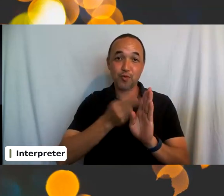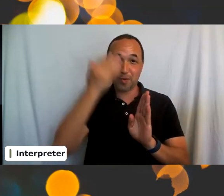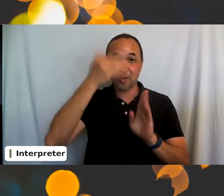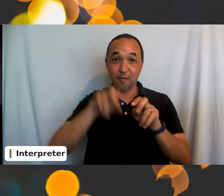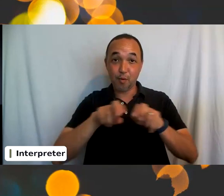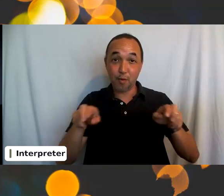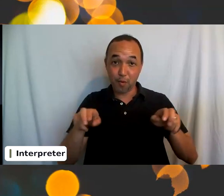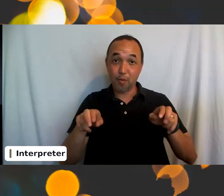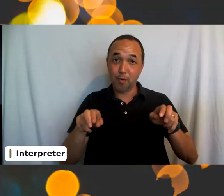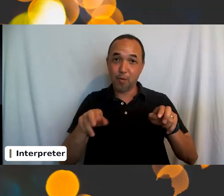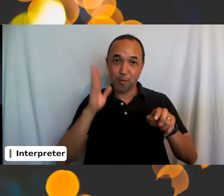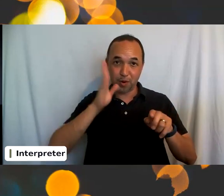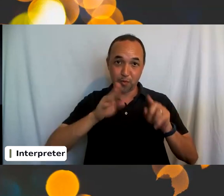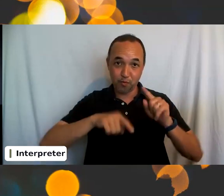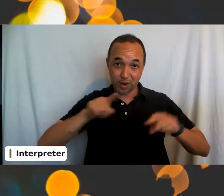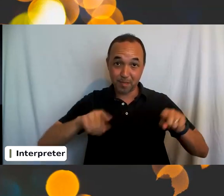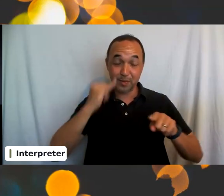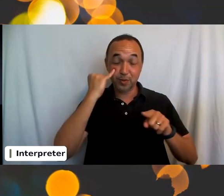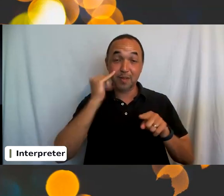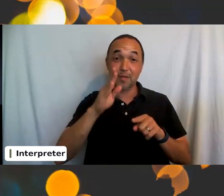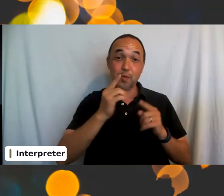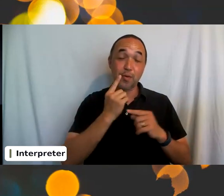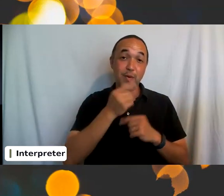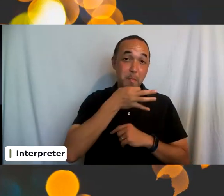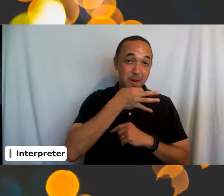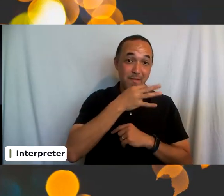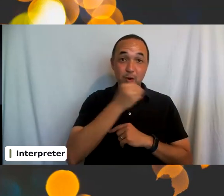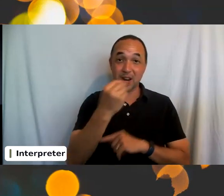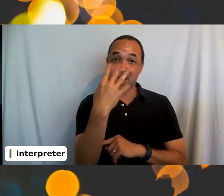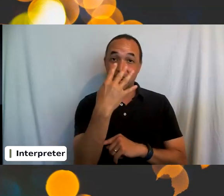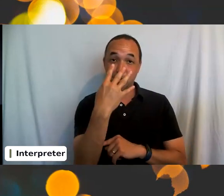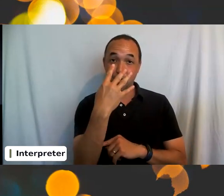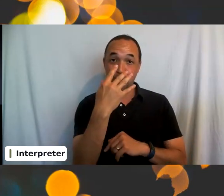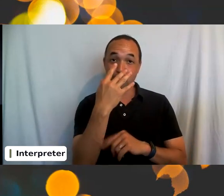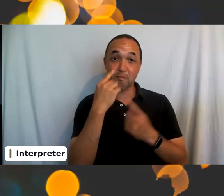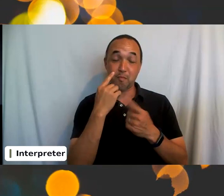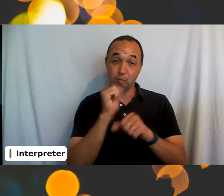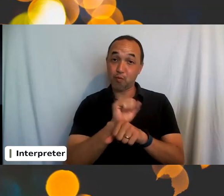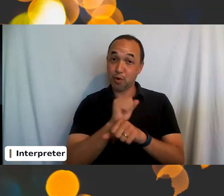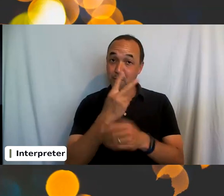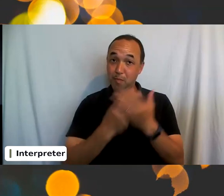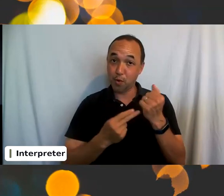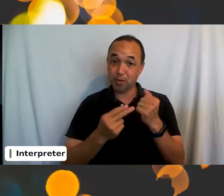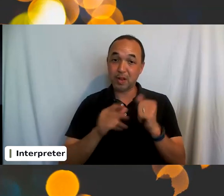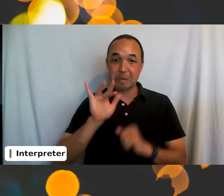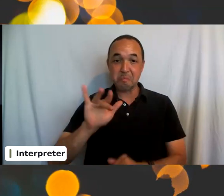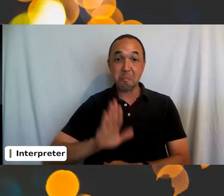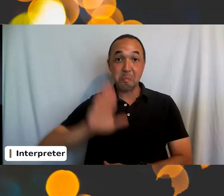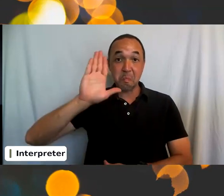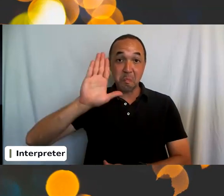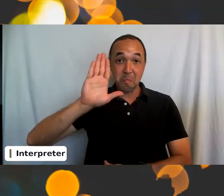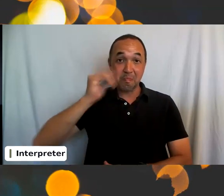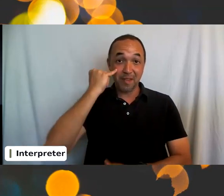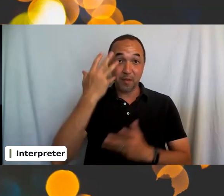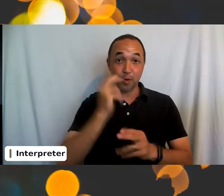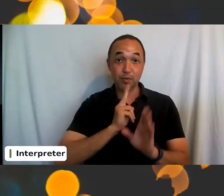random. So if you have a working camera and working microphone, please use the raised hand feature at the bottom of your toolbar